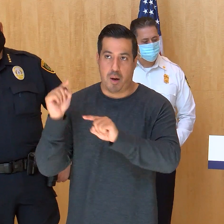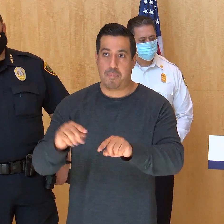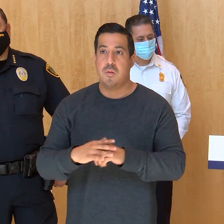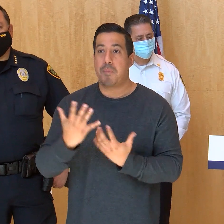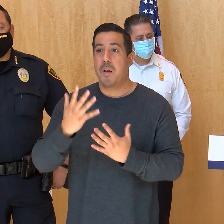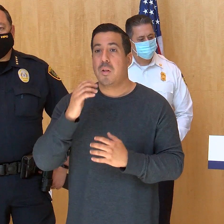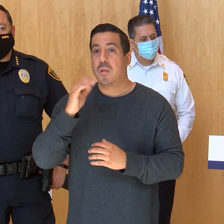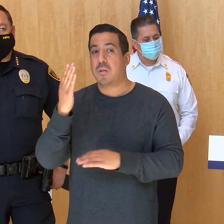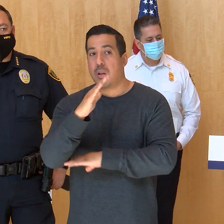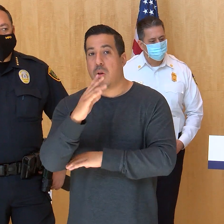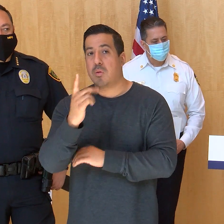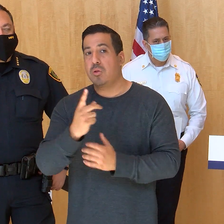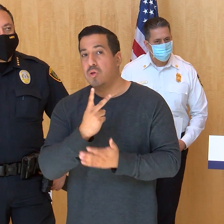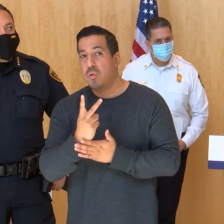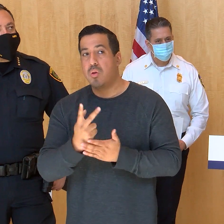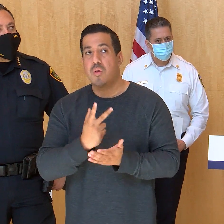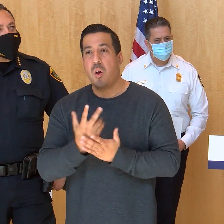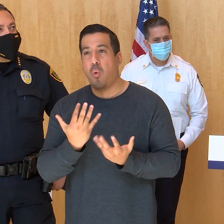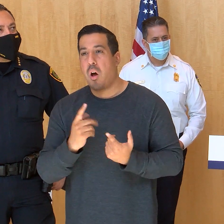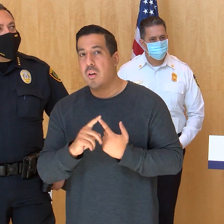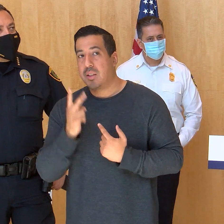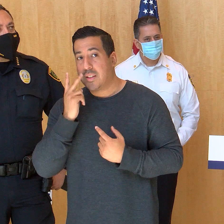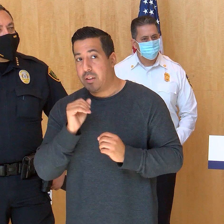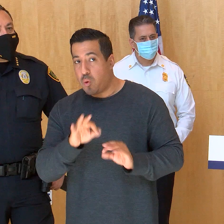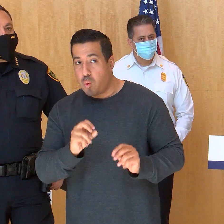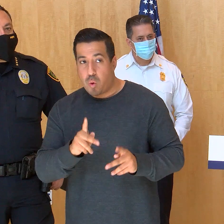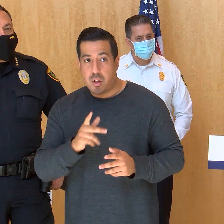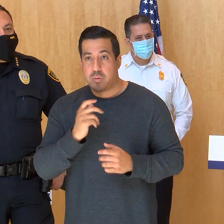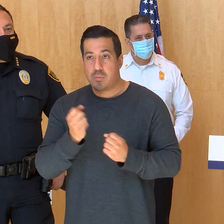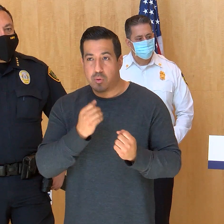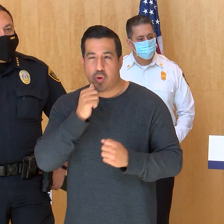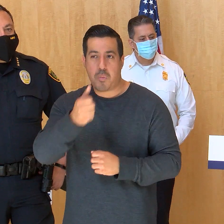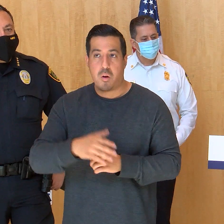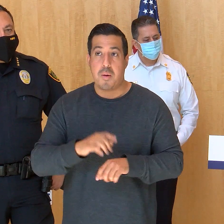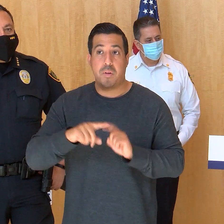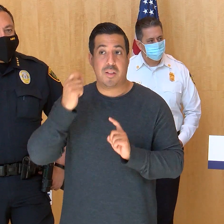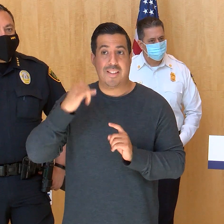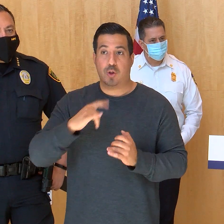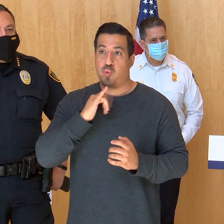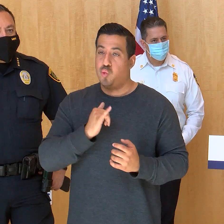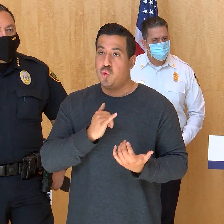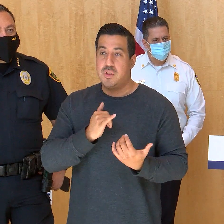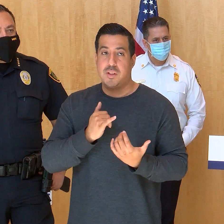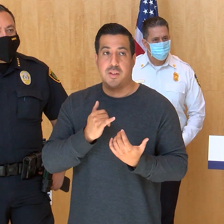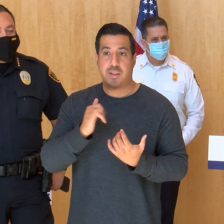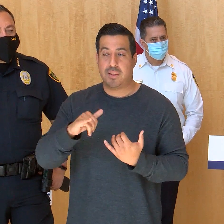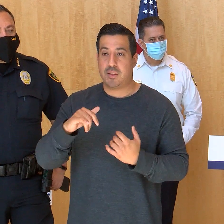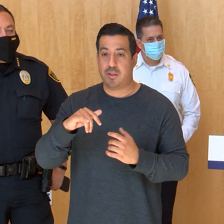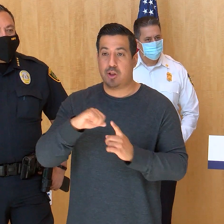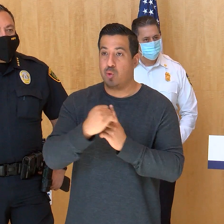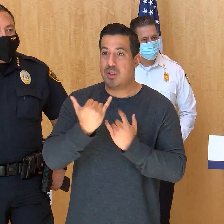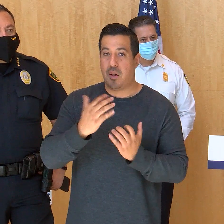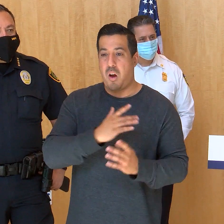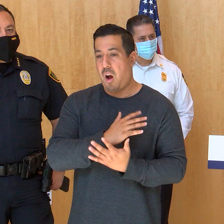hours before getting on the road tomorrow. But we'll be in this kind of frigid state probably, through